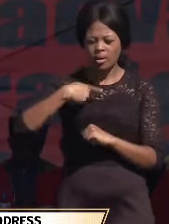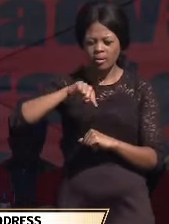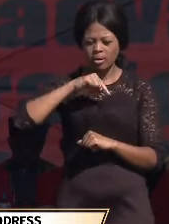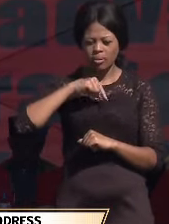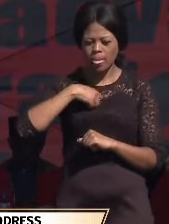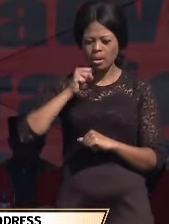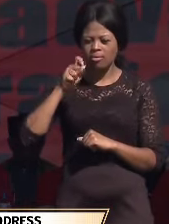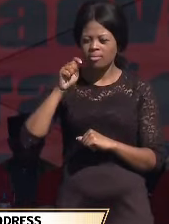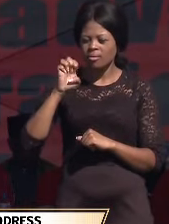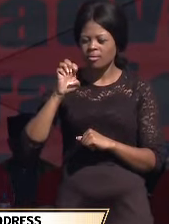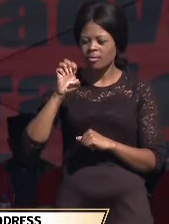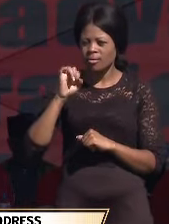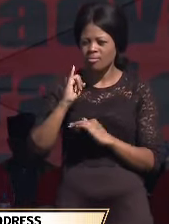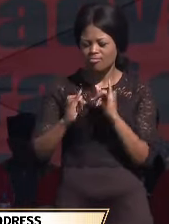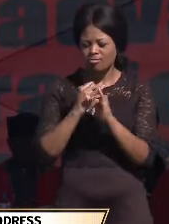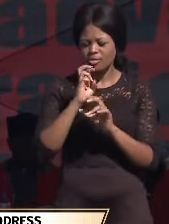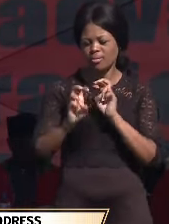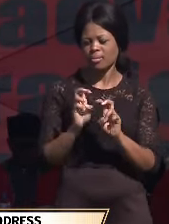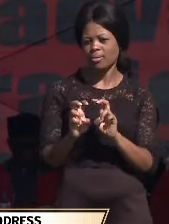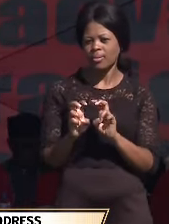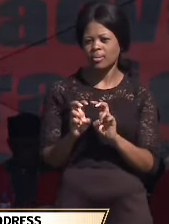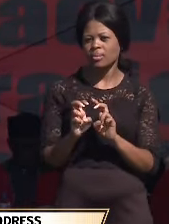state institutions are stolen.